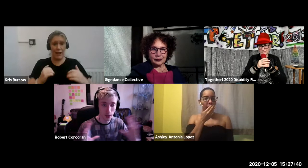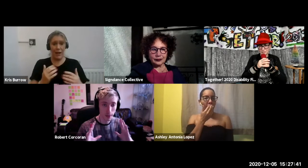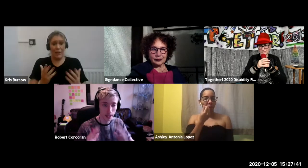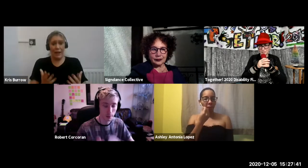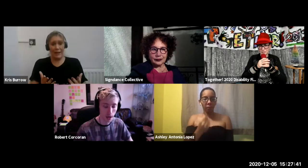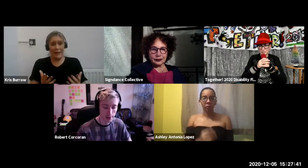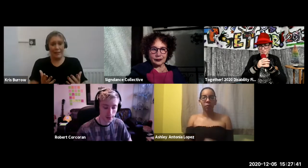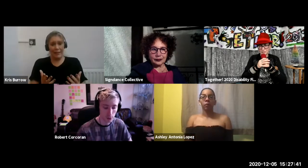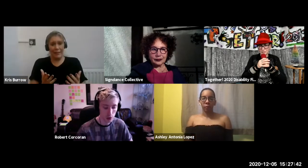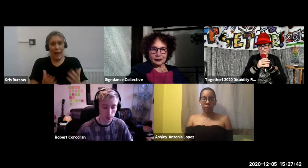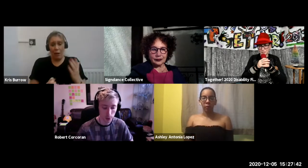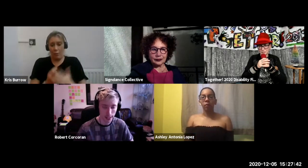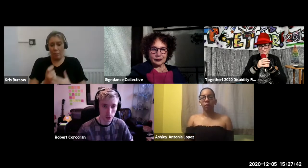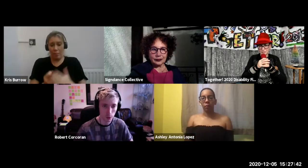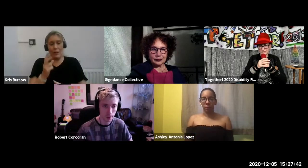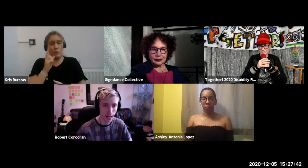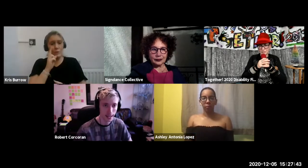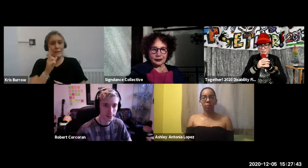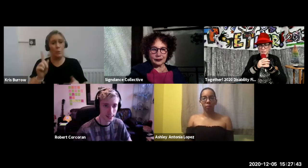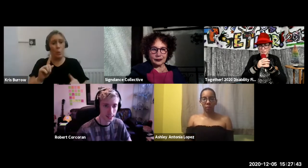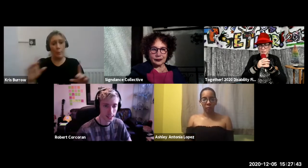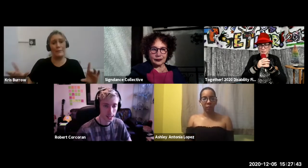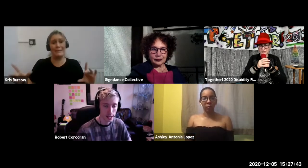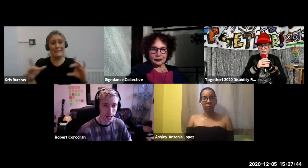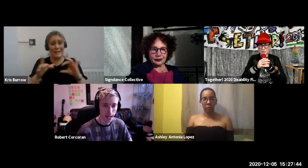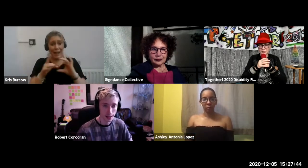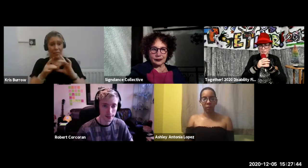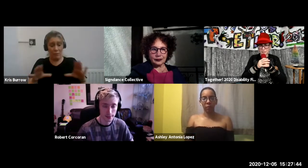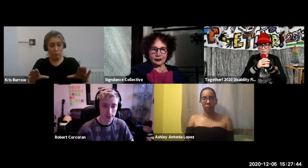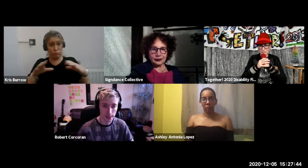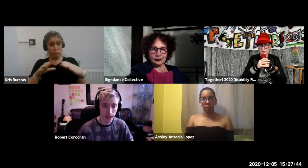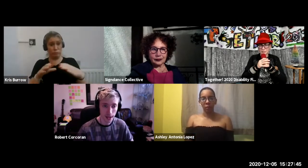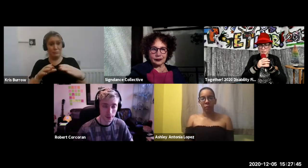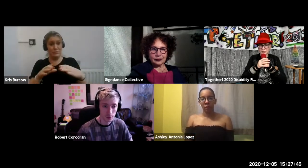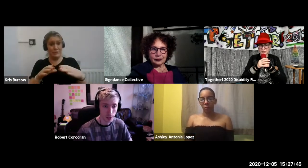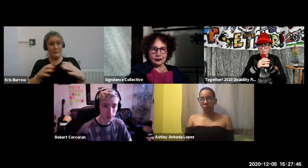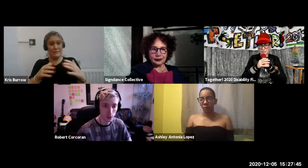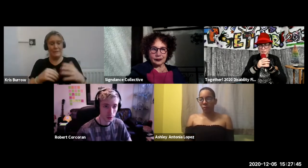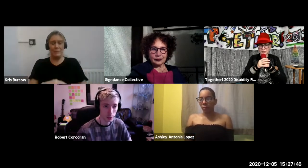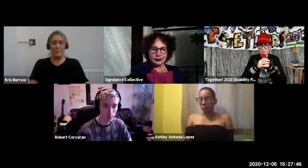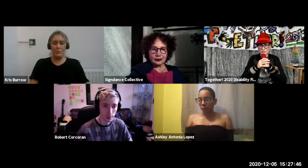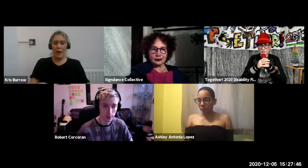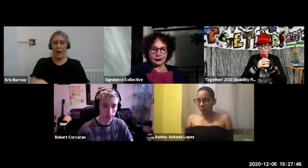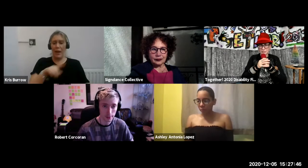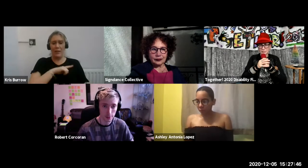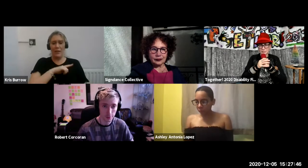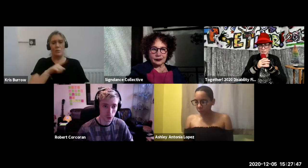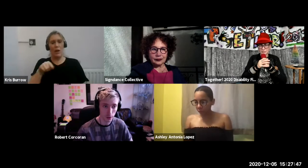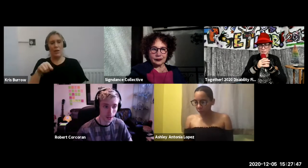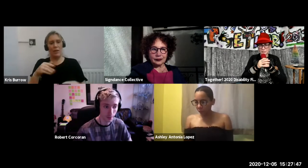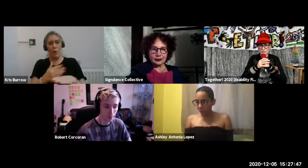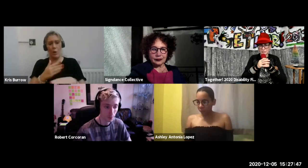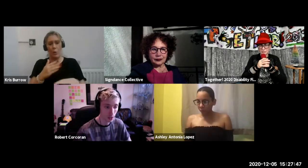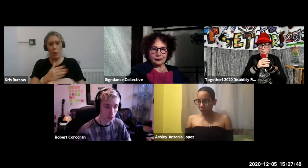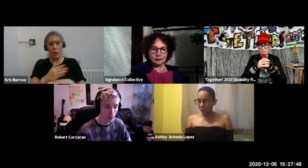we come back apart. And it was just playing with that idea. And yeah, this piece has ultimately been selected